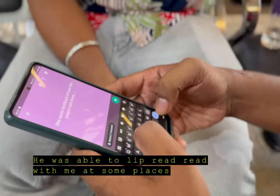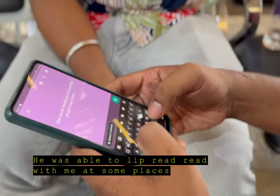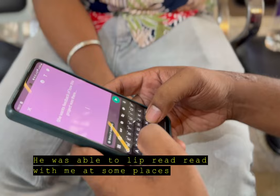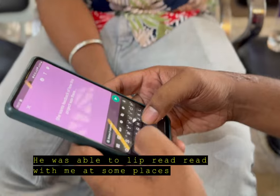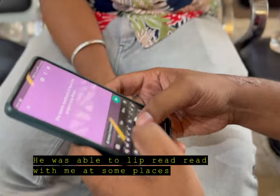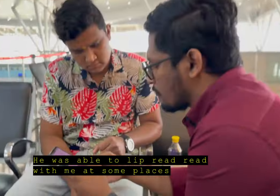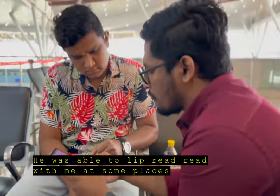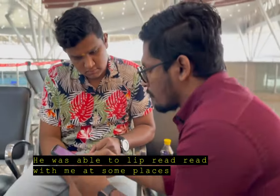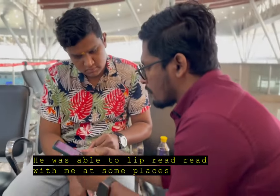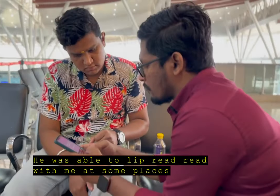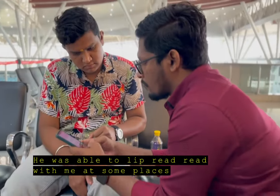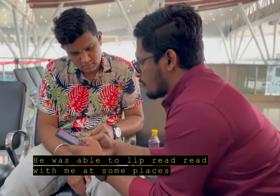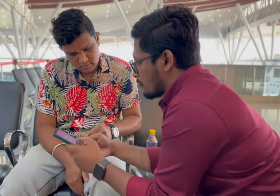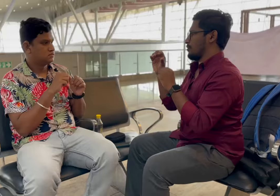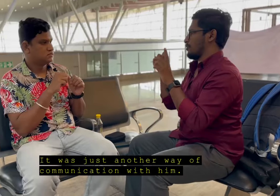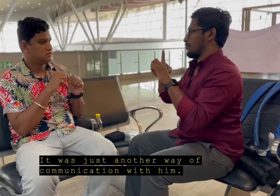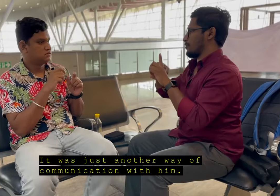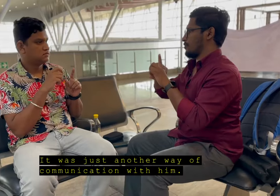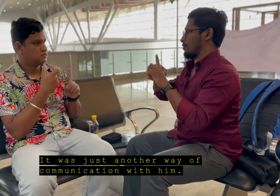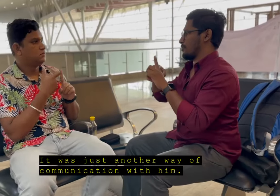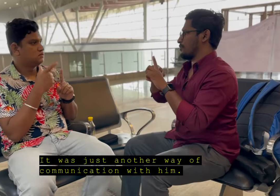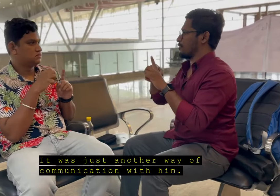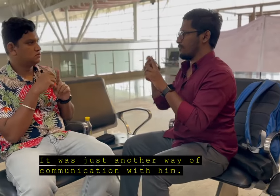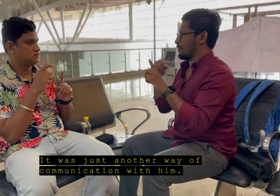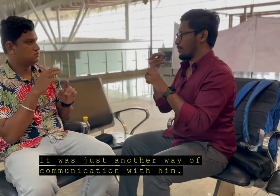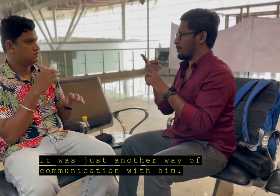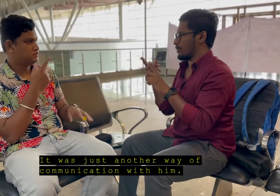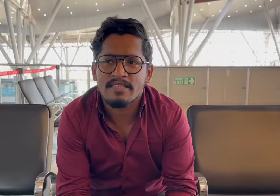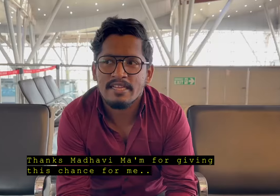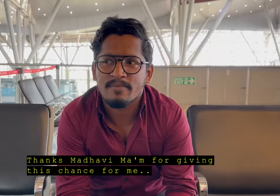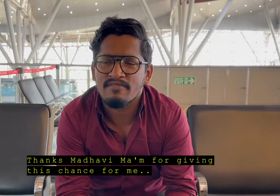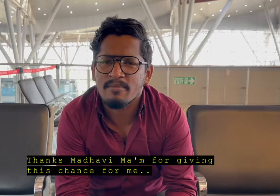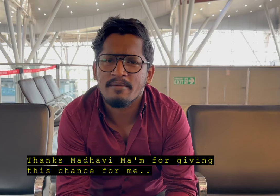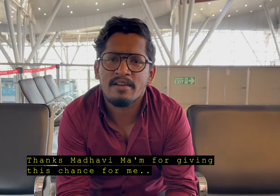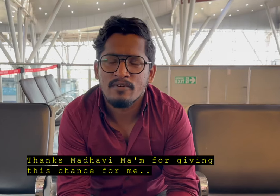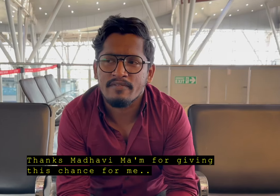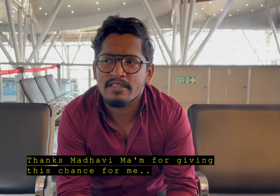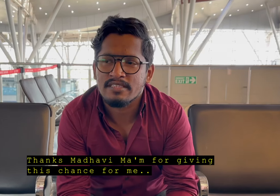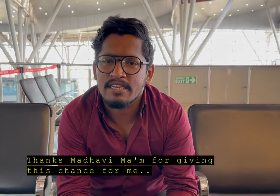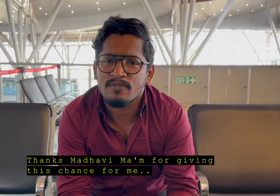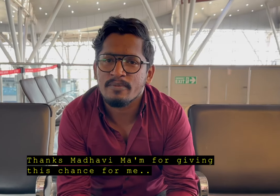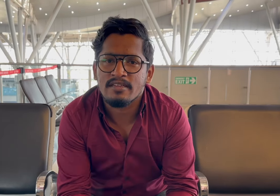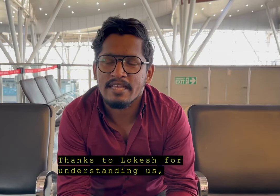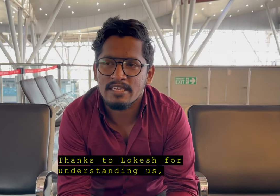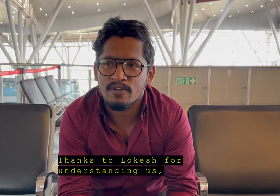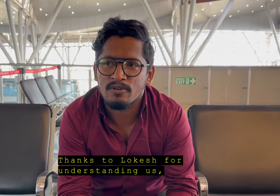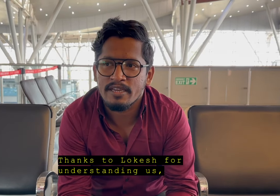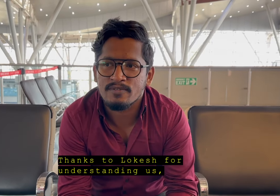to lip read with me at some places. It was just another way of communication with him. Thanks, Madhvi ma'am, for giving this chance for me. Thanks for Lokesh for